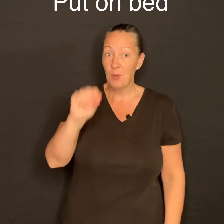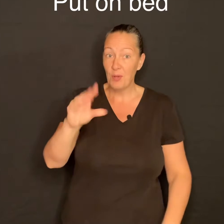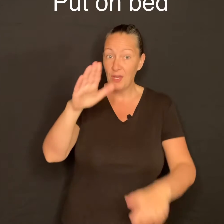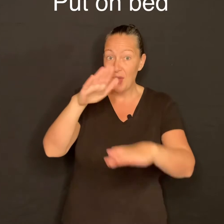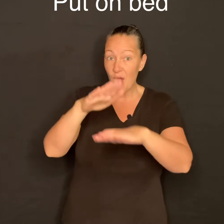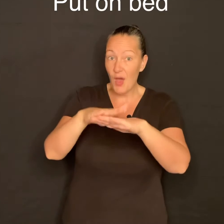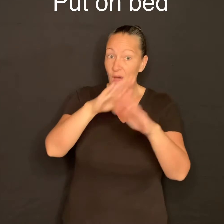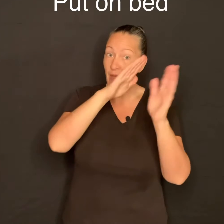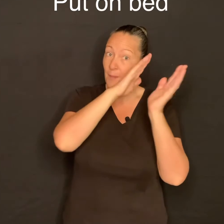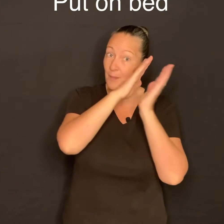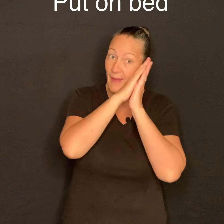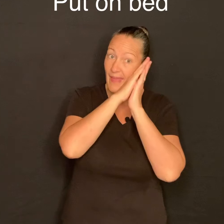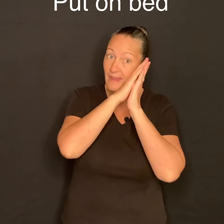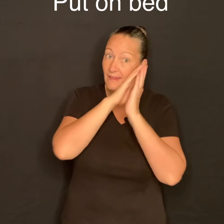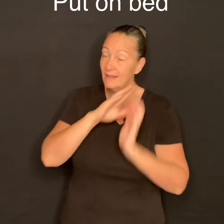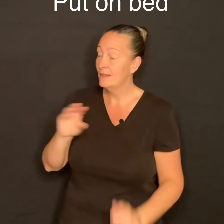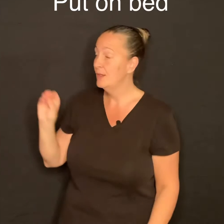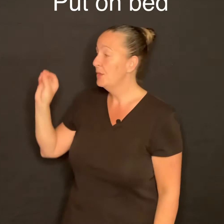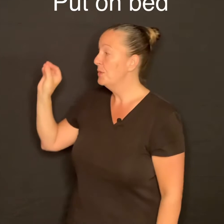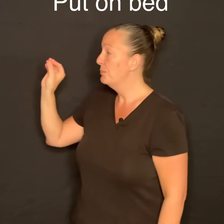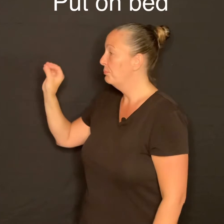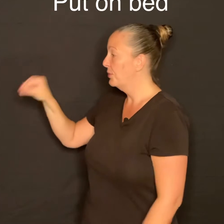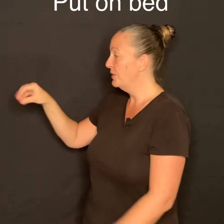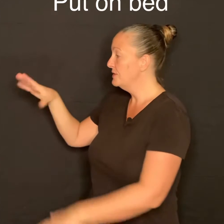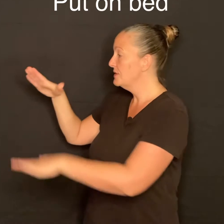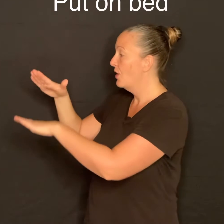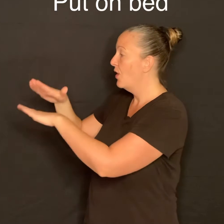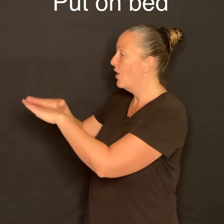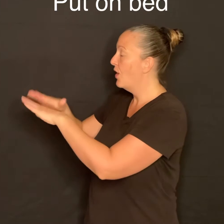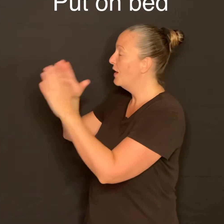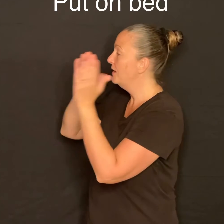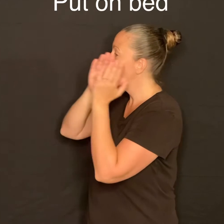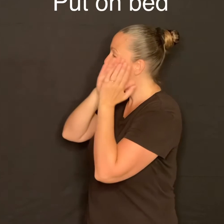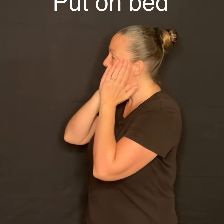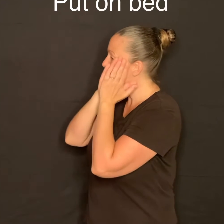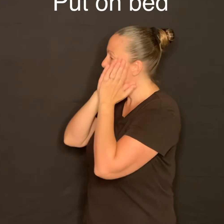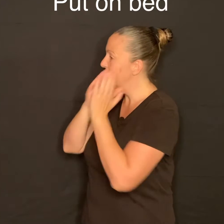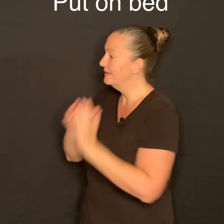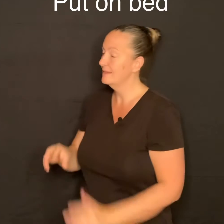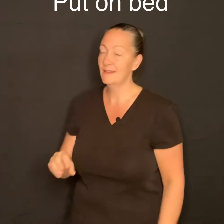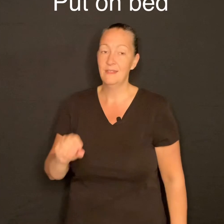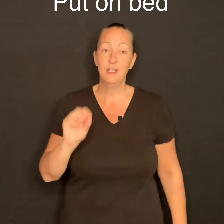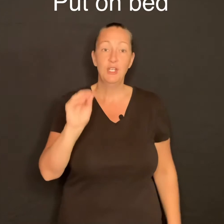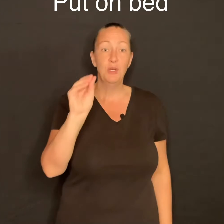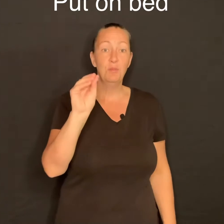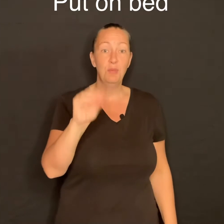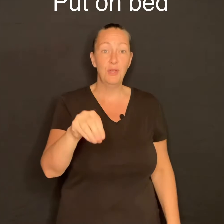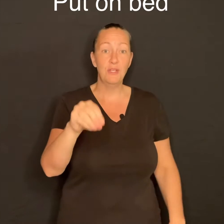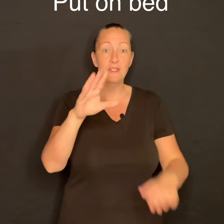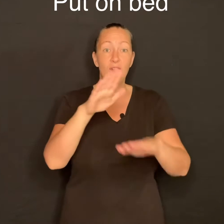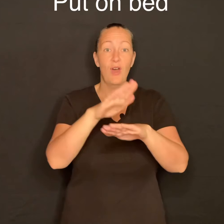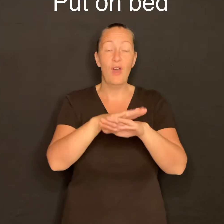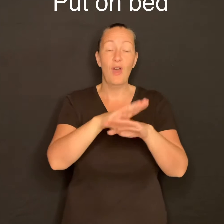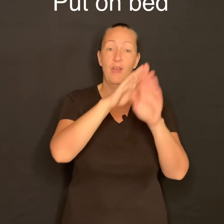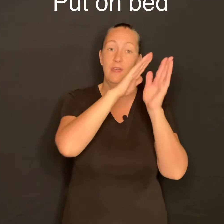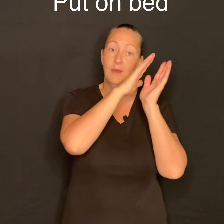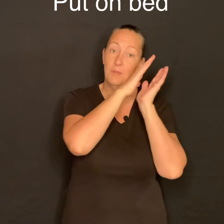Put on bed. Put on bed. Put on